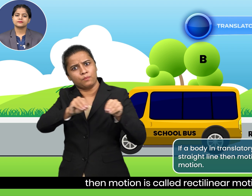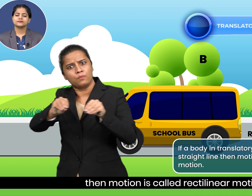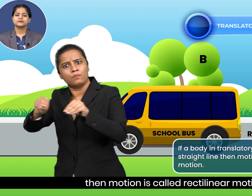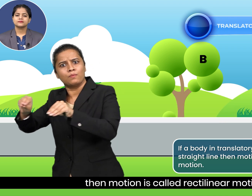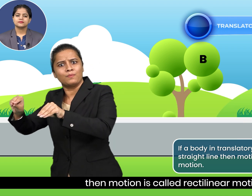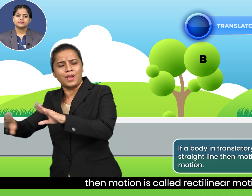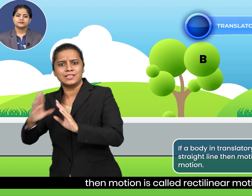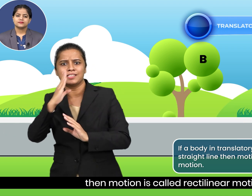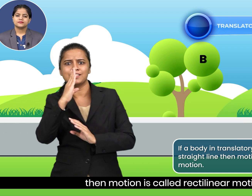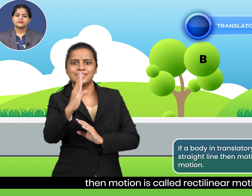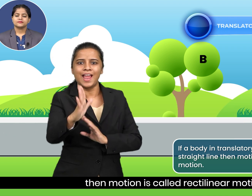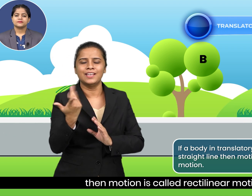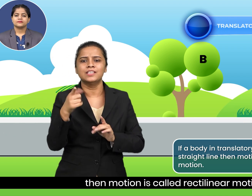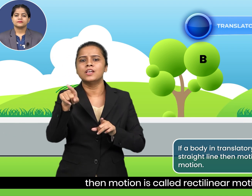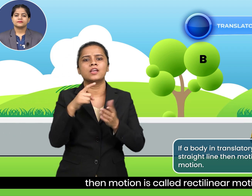motion.